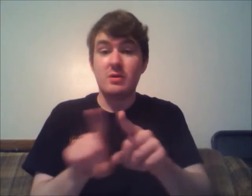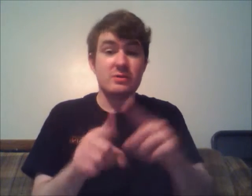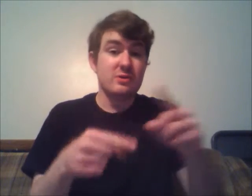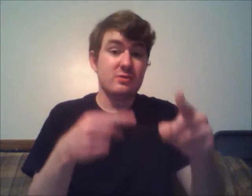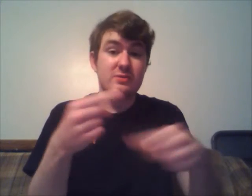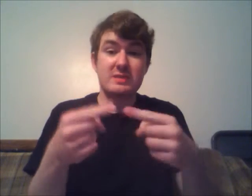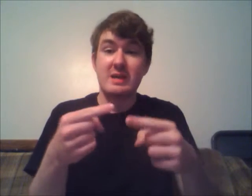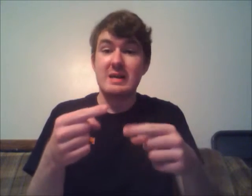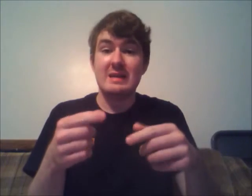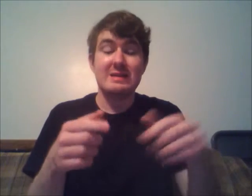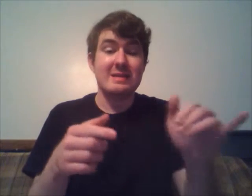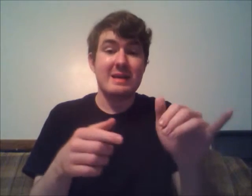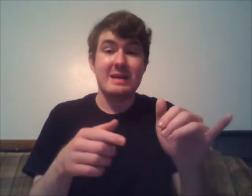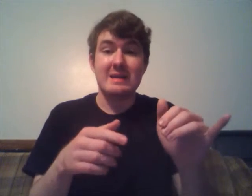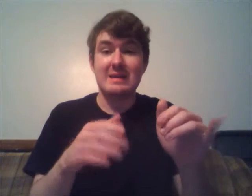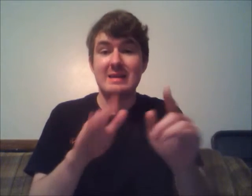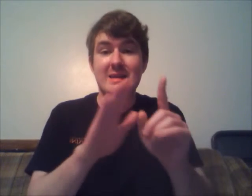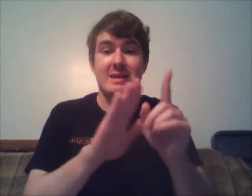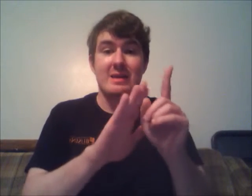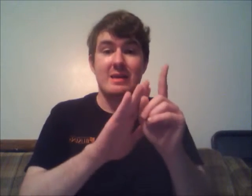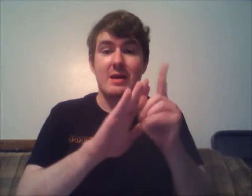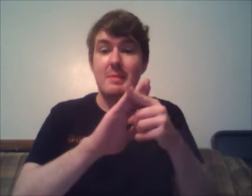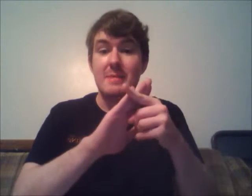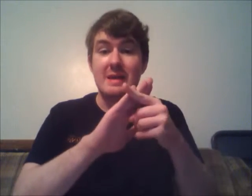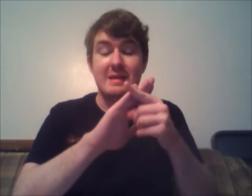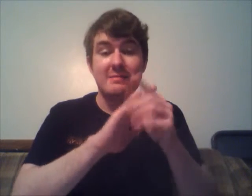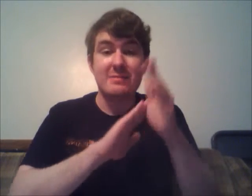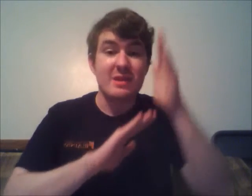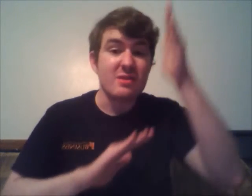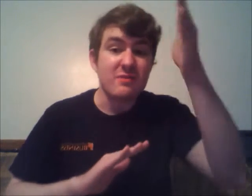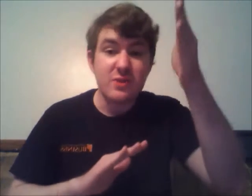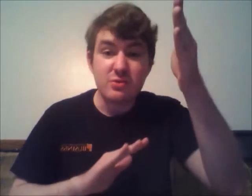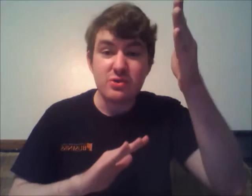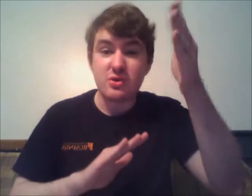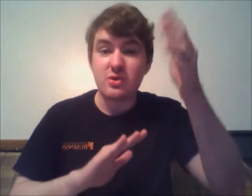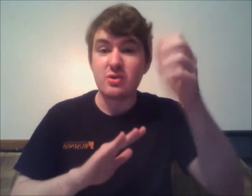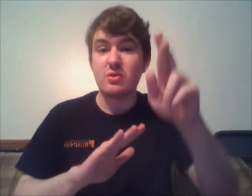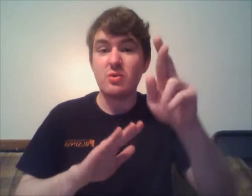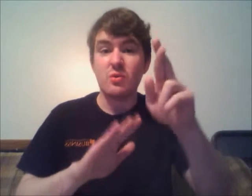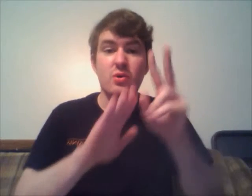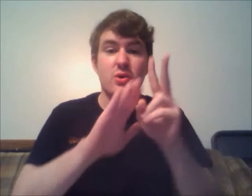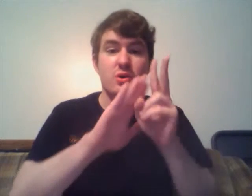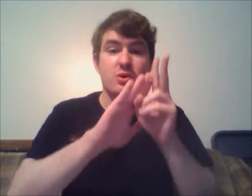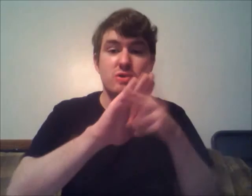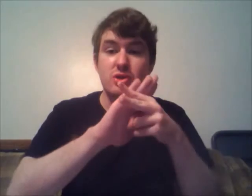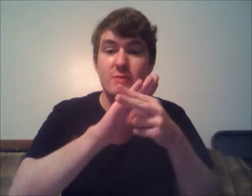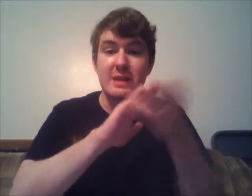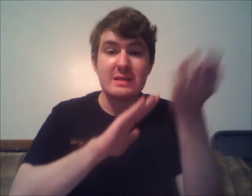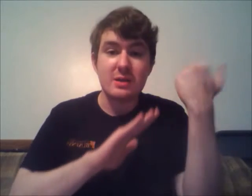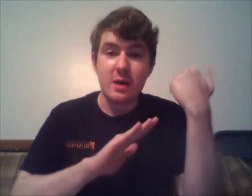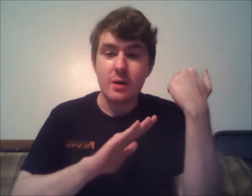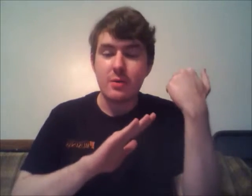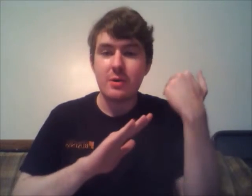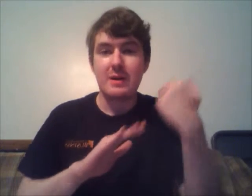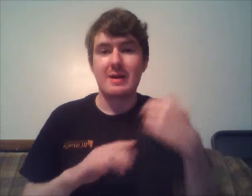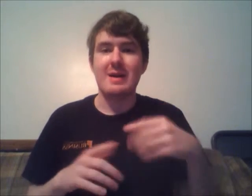also sign like a minute in the future or 2 minutes ago. The